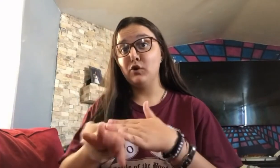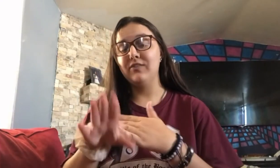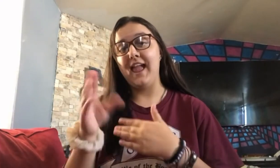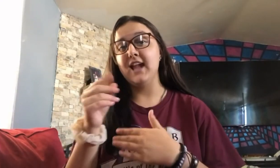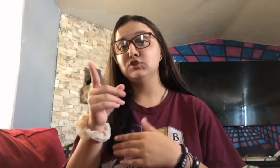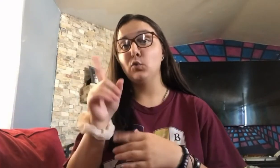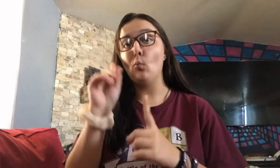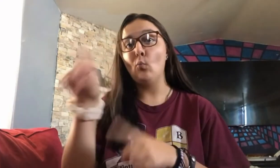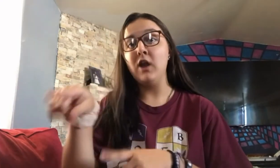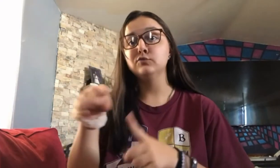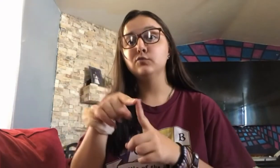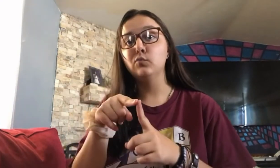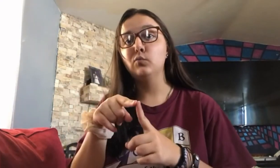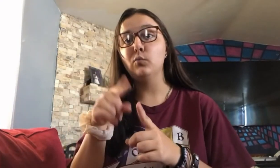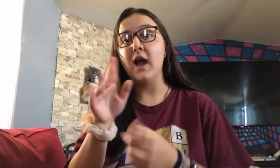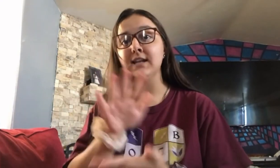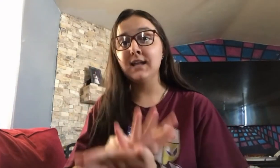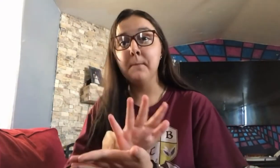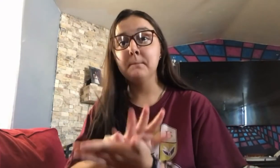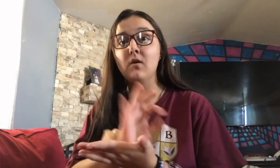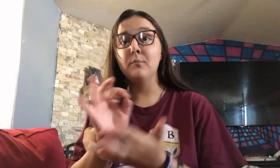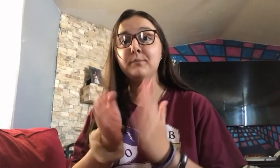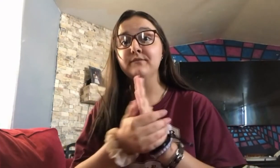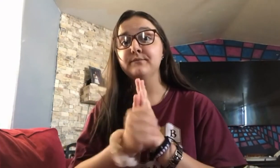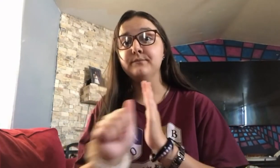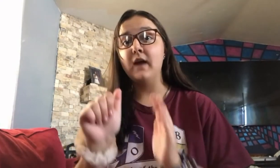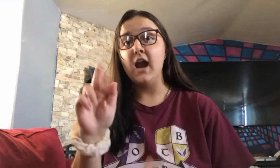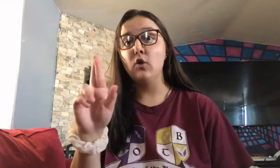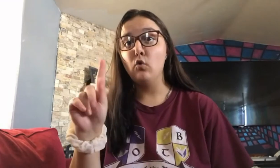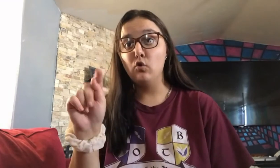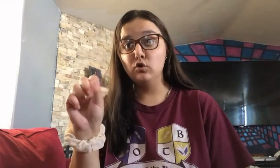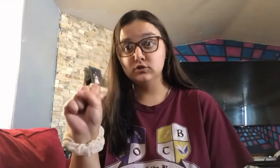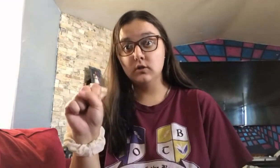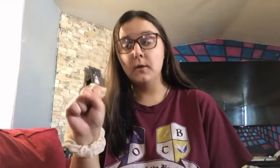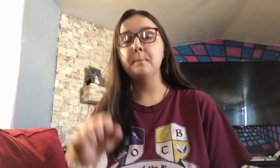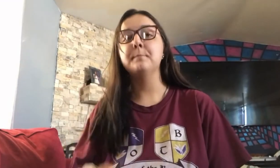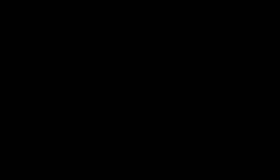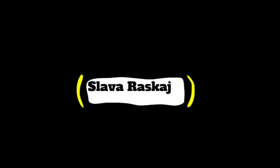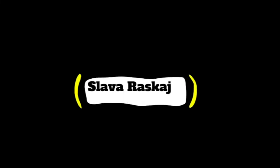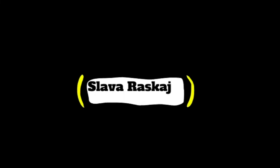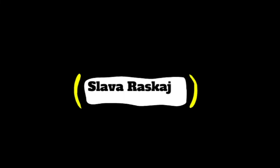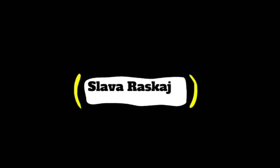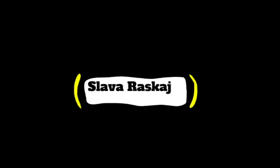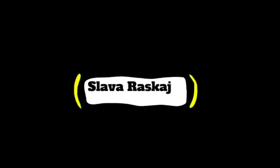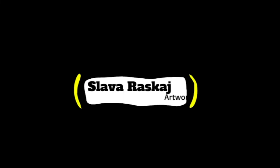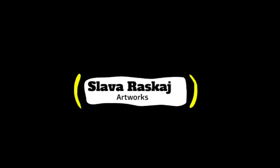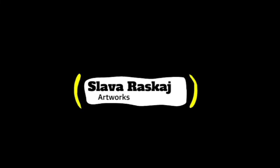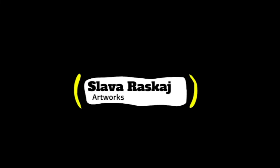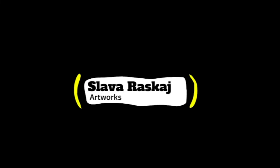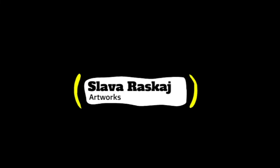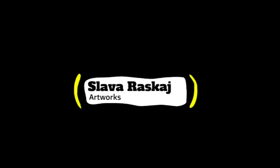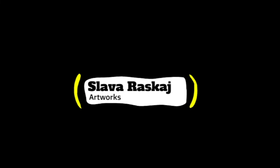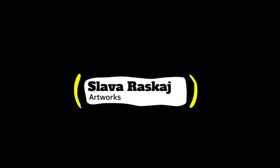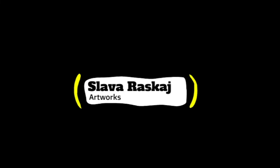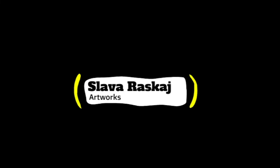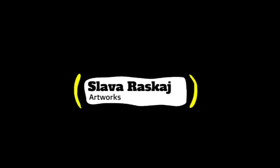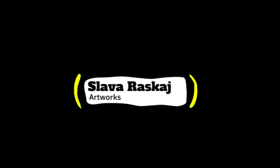She was Deaf since birth and she went to the Academy of Fine Arts. It cuts to a black background. Cords appear. Slava